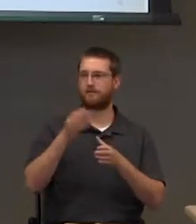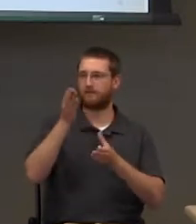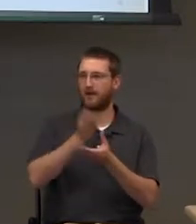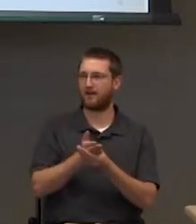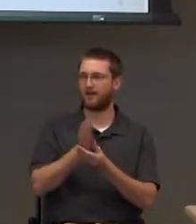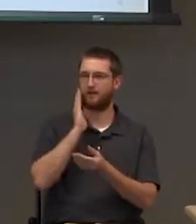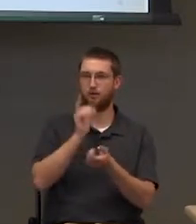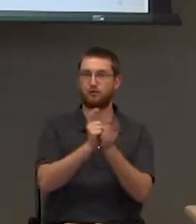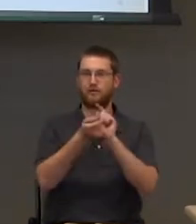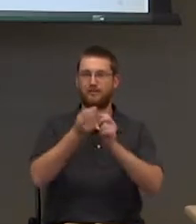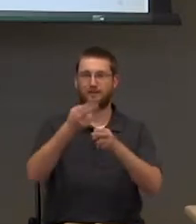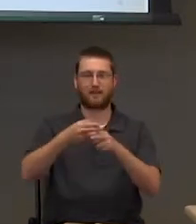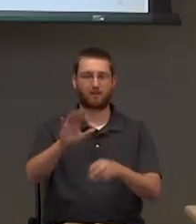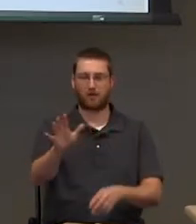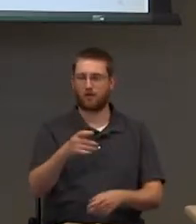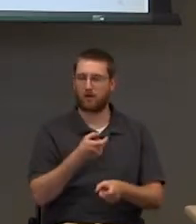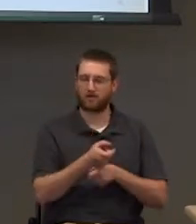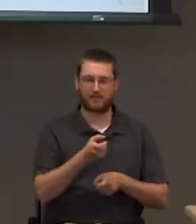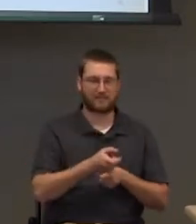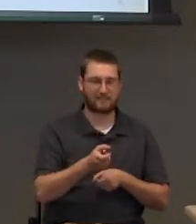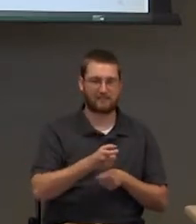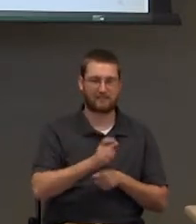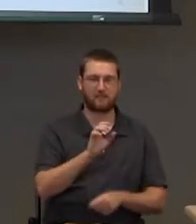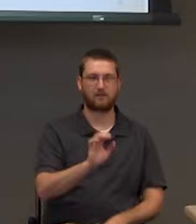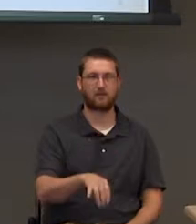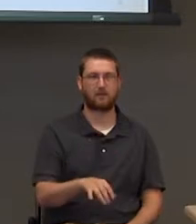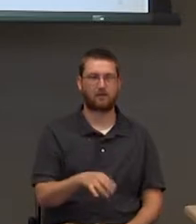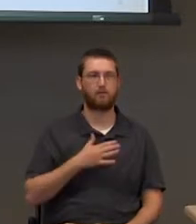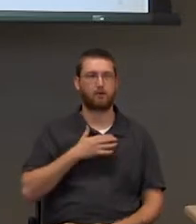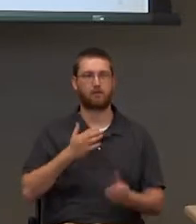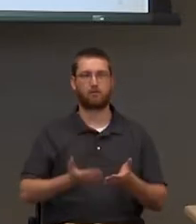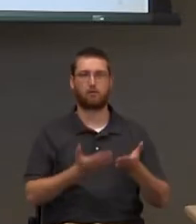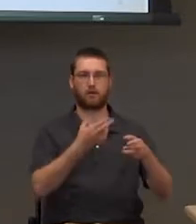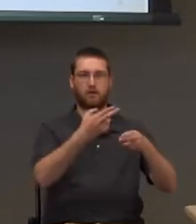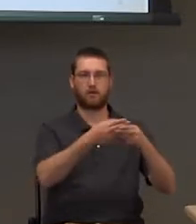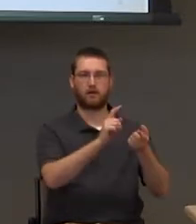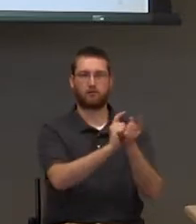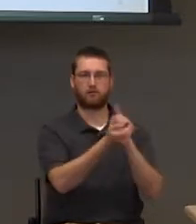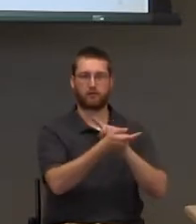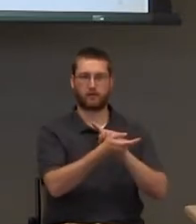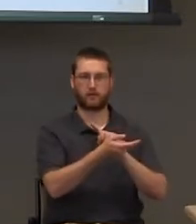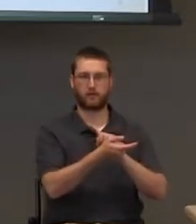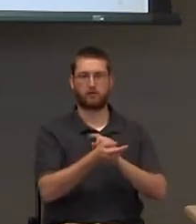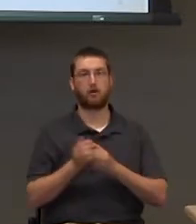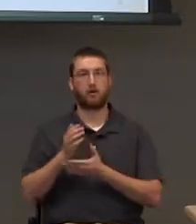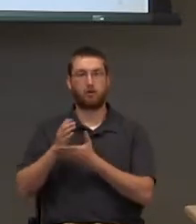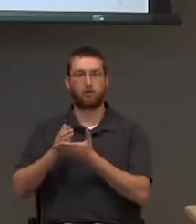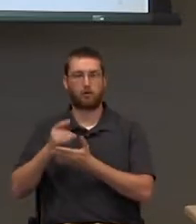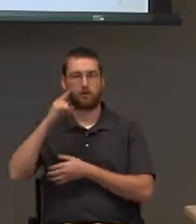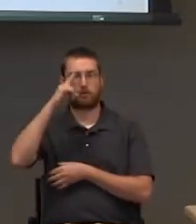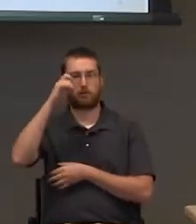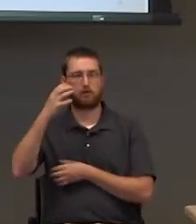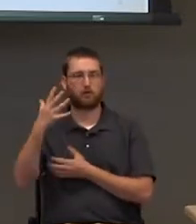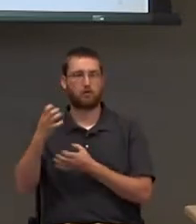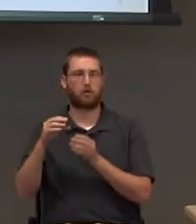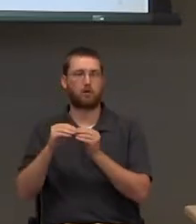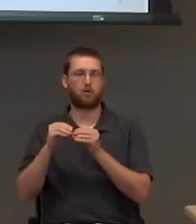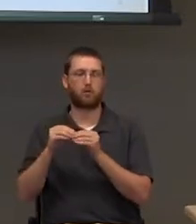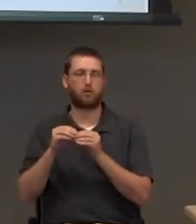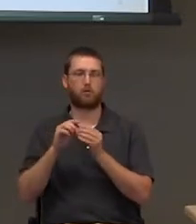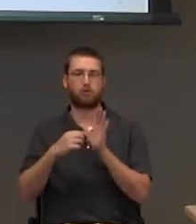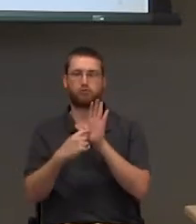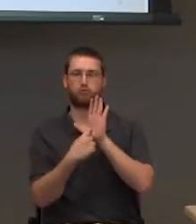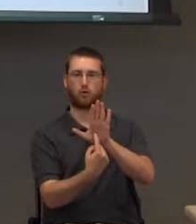now. I'm joking about the second part of it, but I have recommended a name change. Partly is because I want it to be more